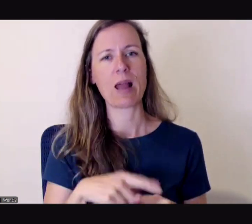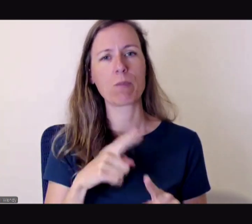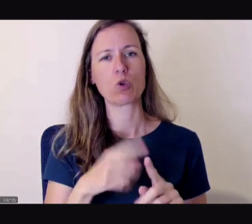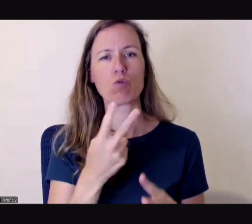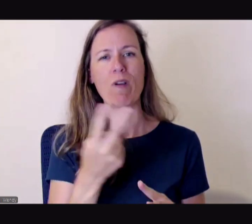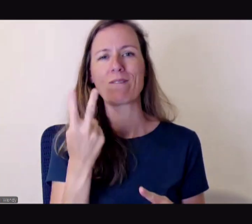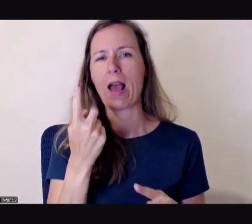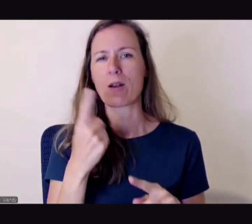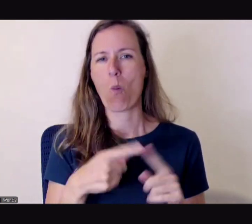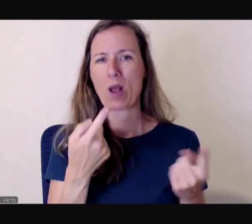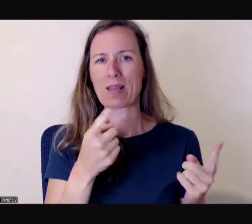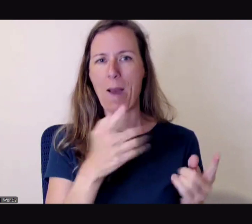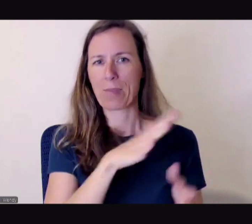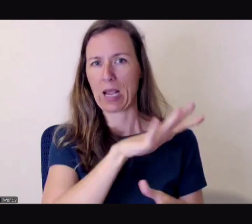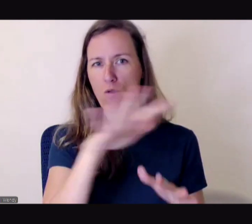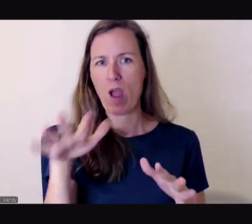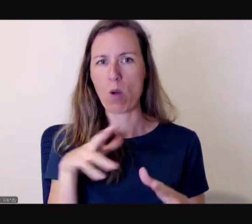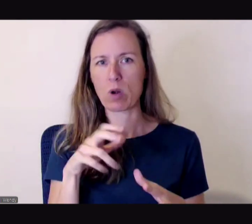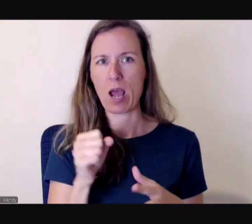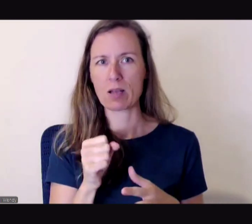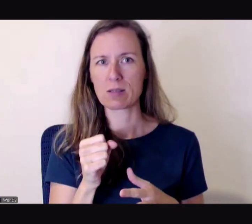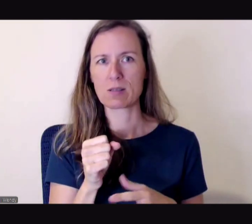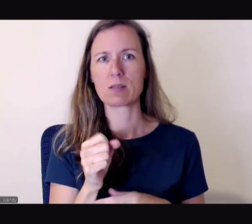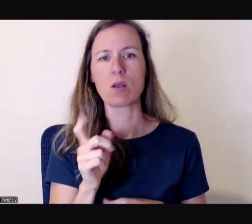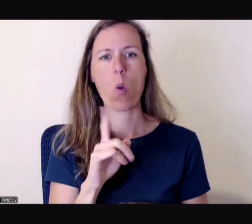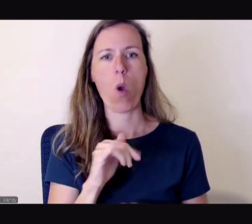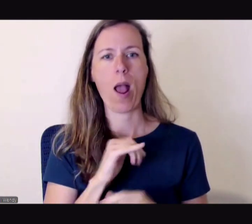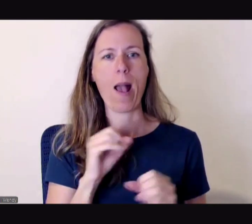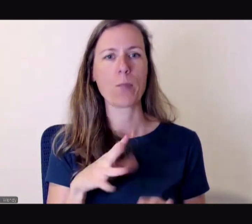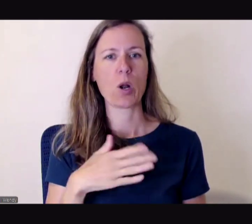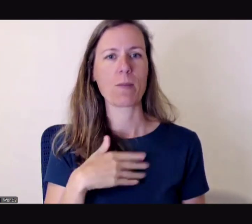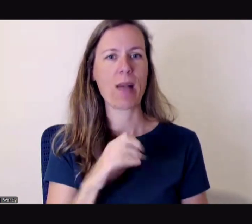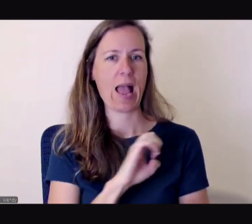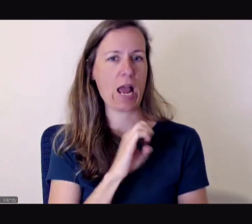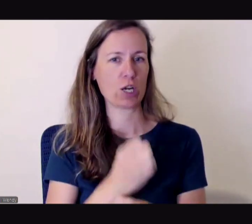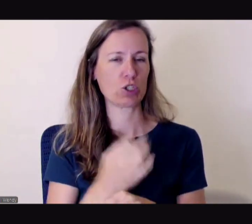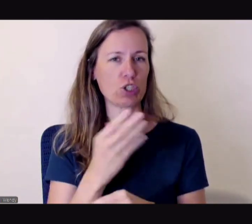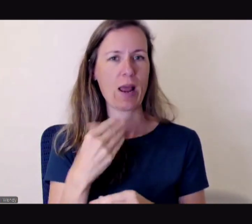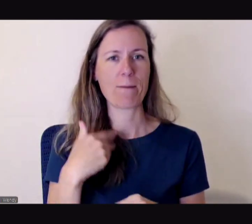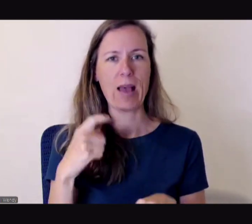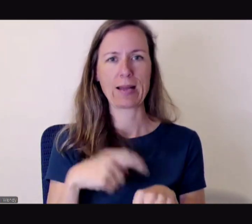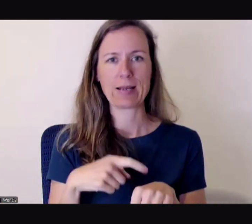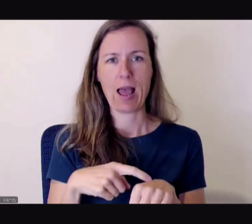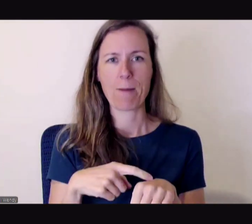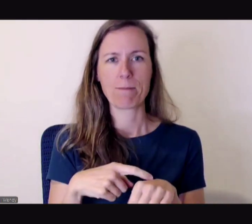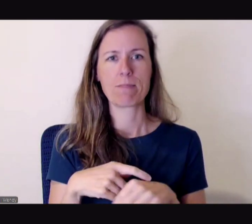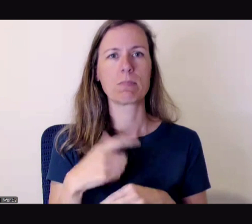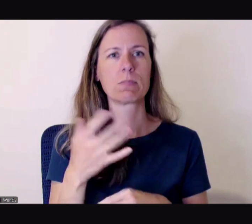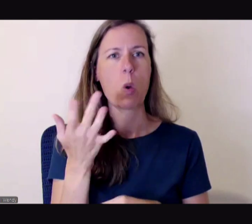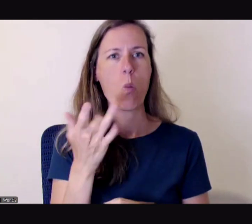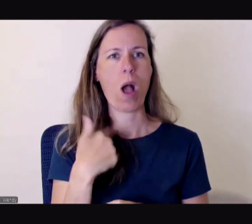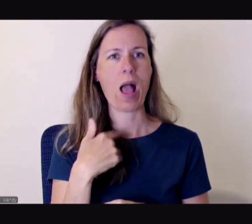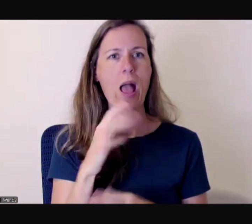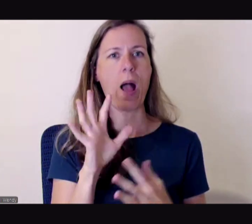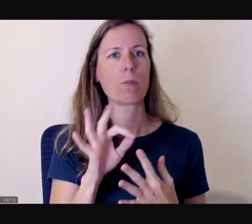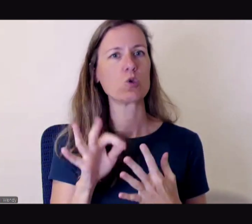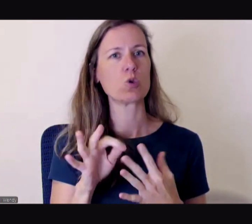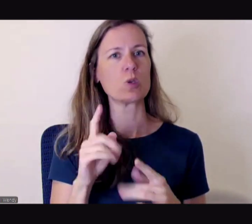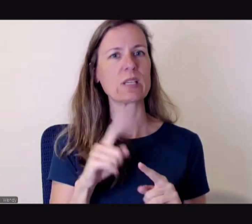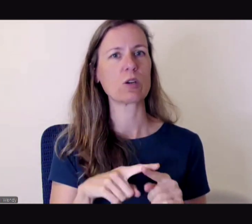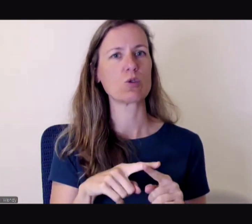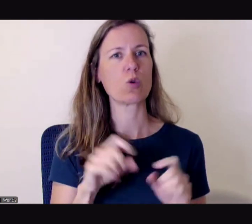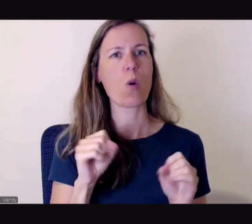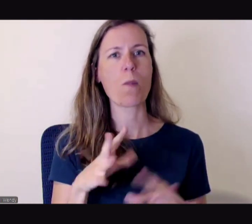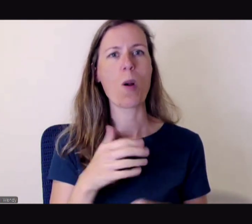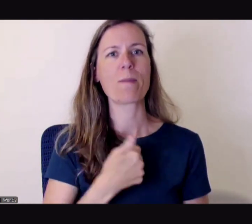us and where I'm putting my energy and my time. Why I'm choosing, to put myself